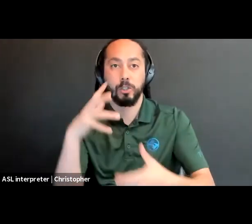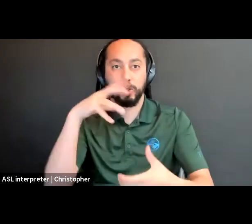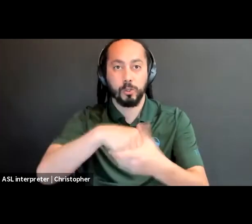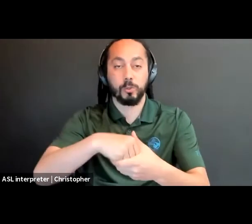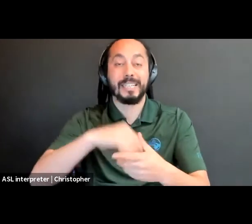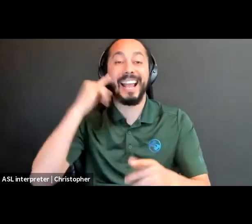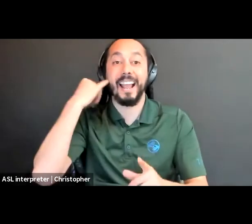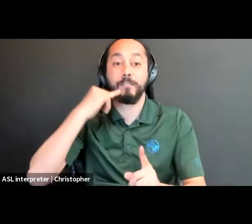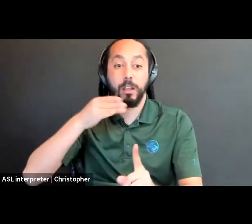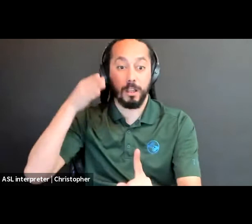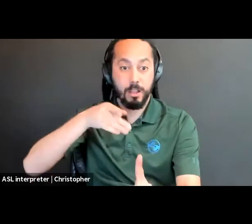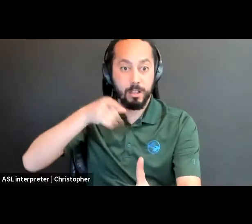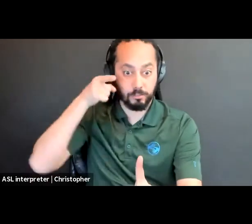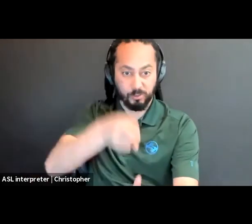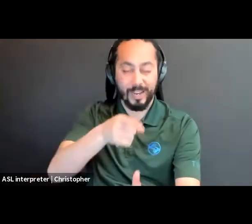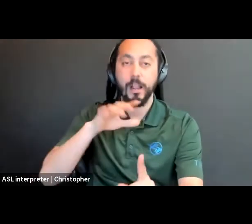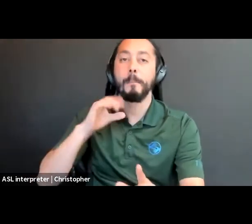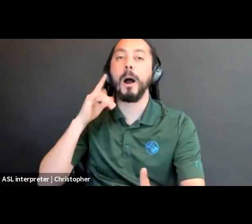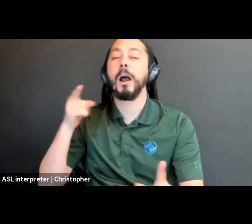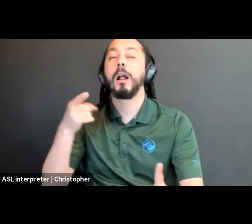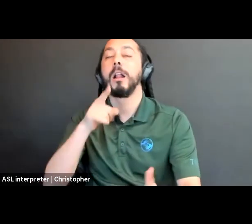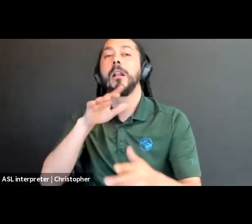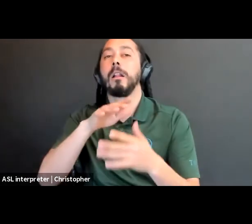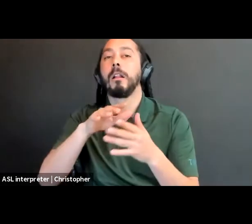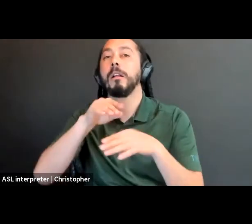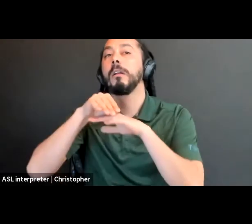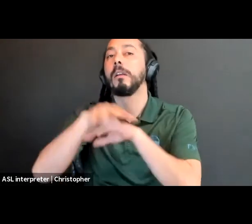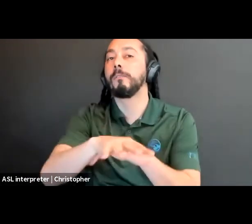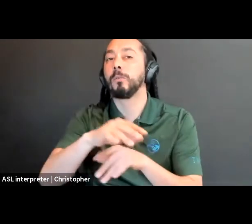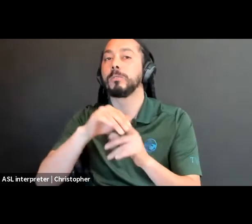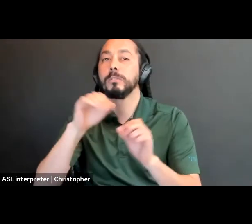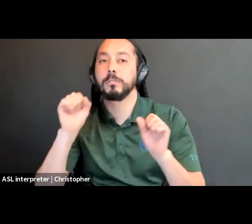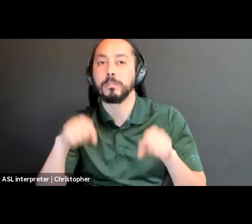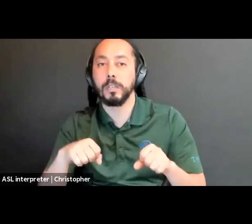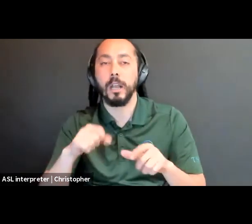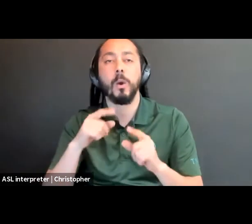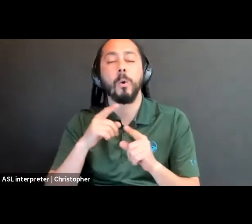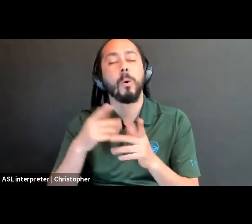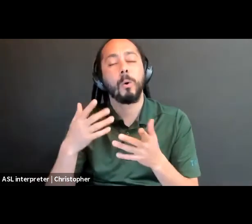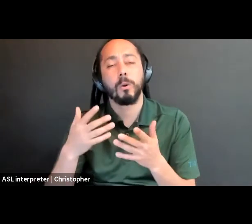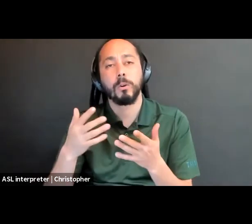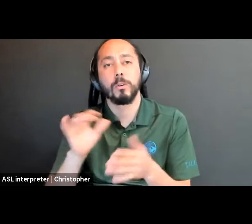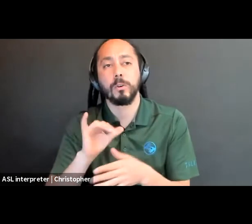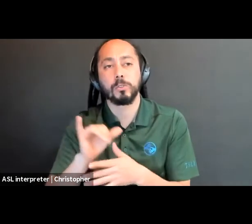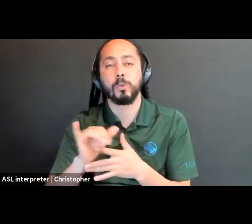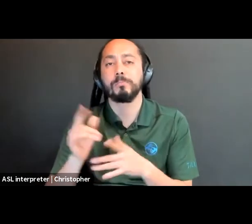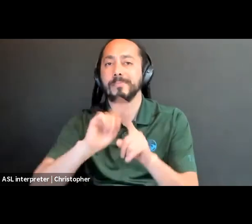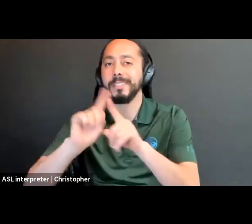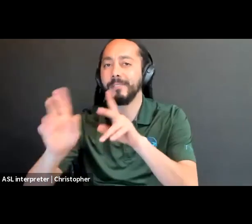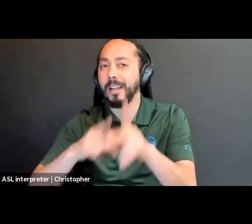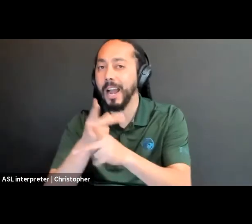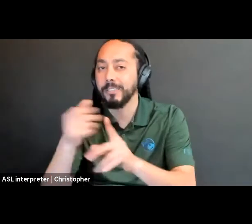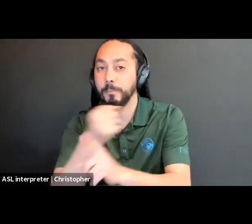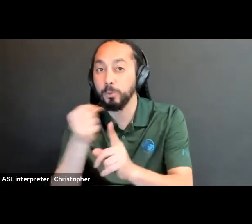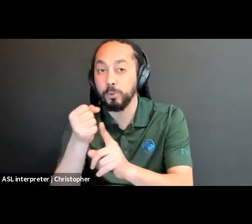conduct, and it includes multiple forms of abuse, as you can see from this slide, including physical